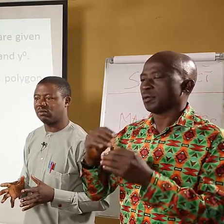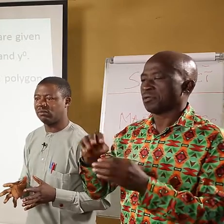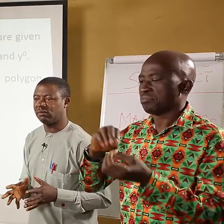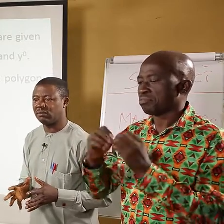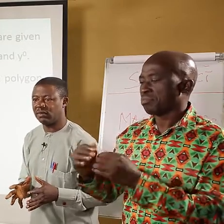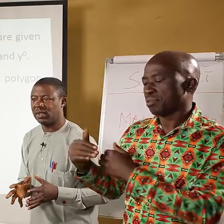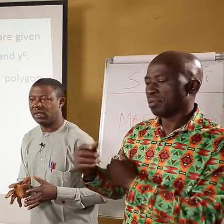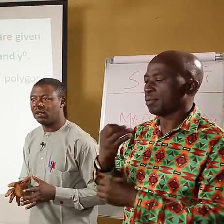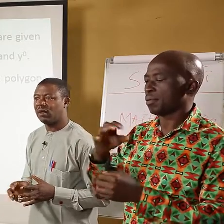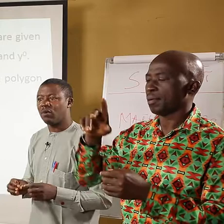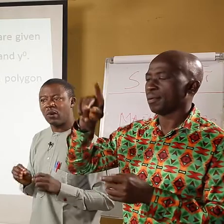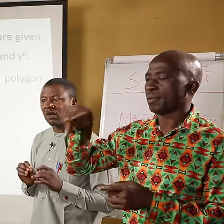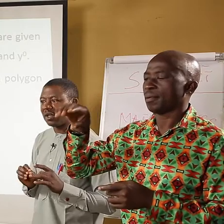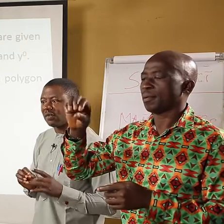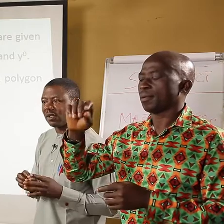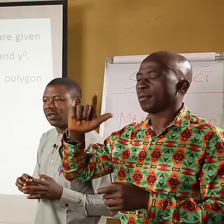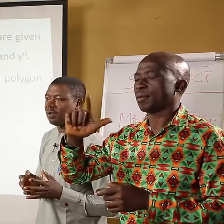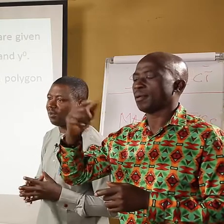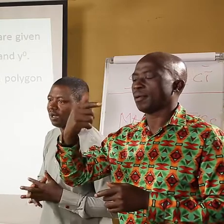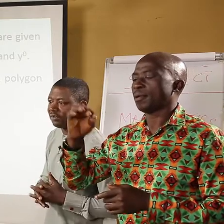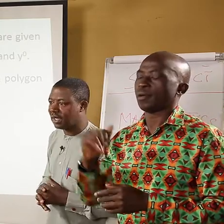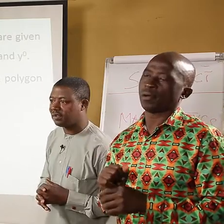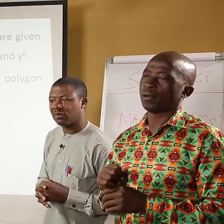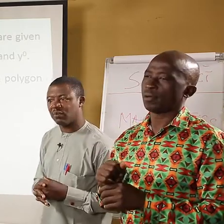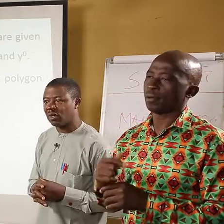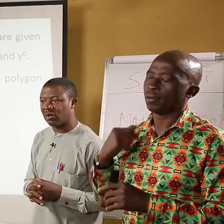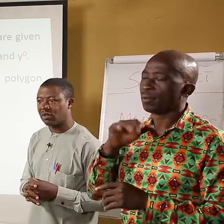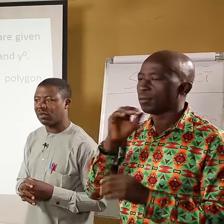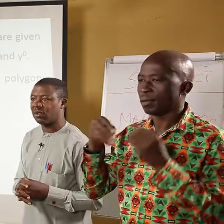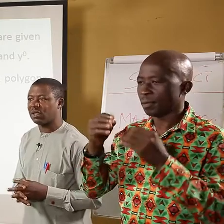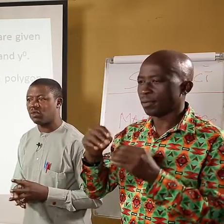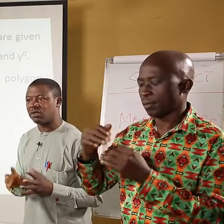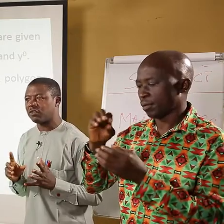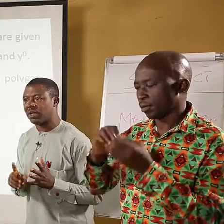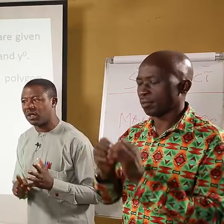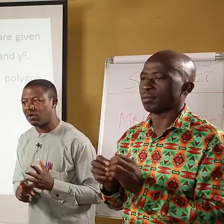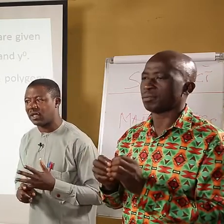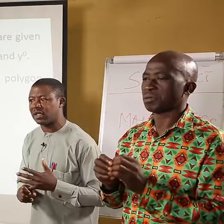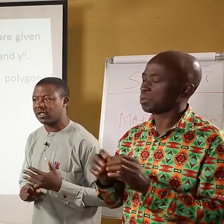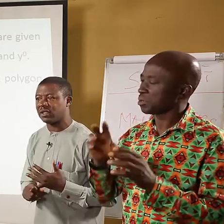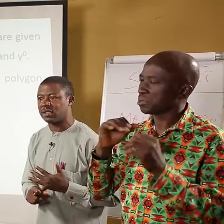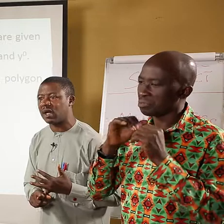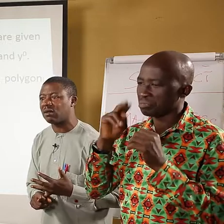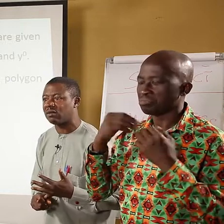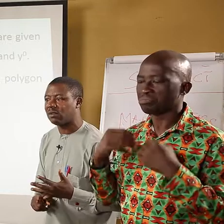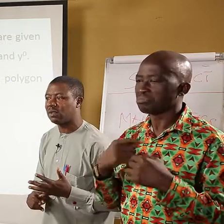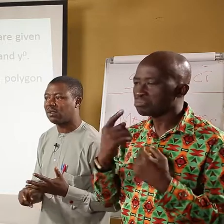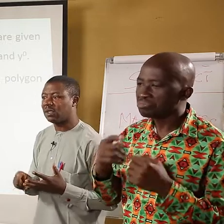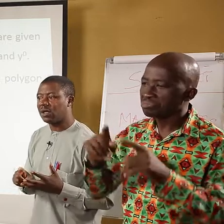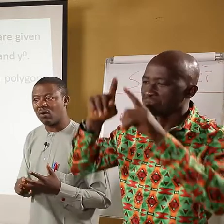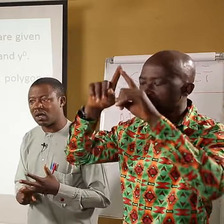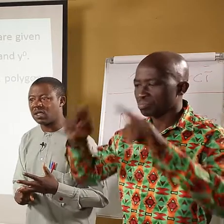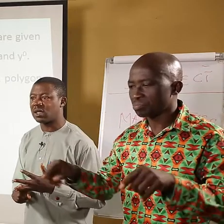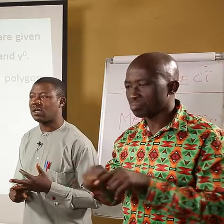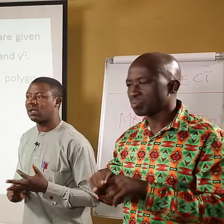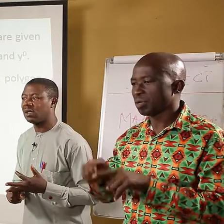polygon. We were not given the number of sides of the polygon. It wasn't spelled out whether it is a triangle,